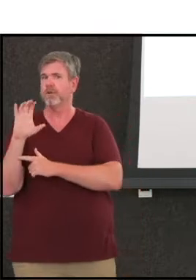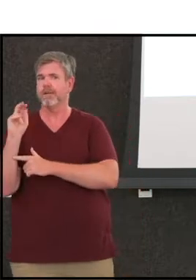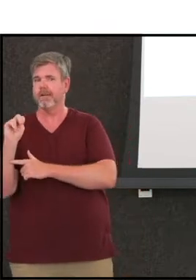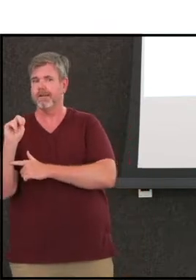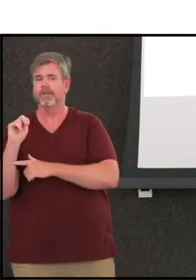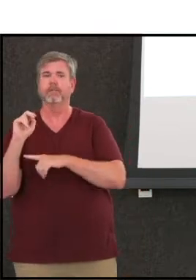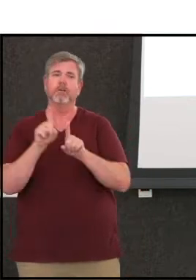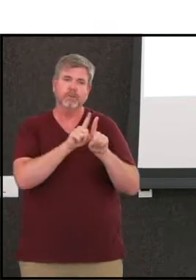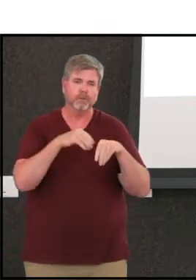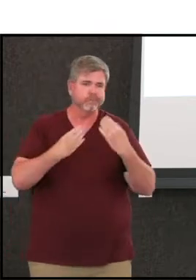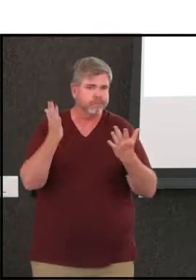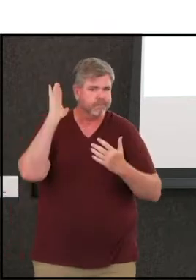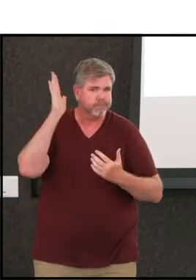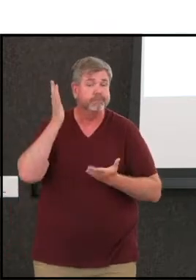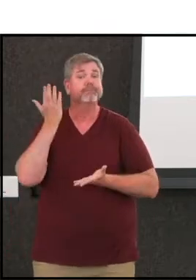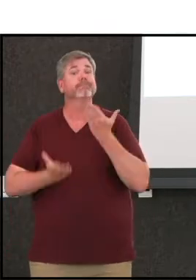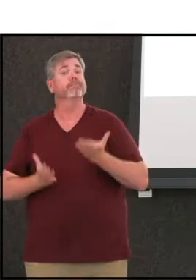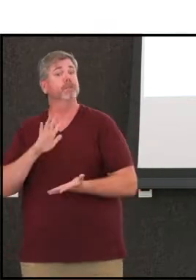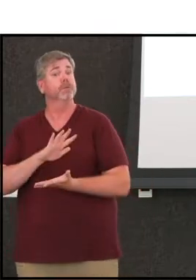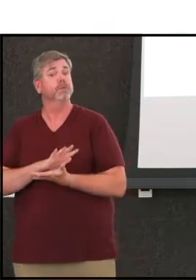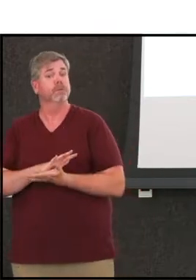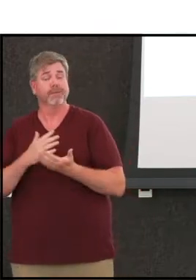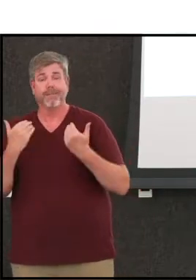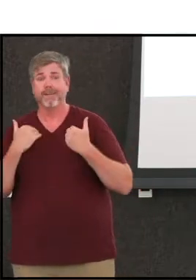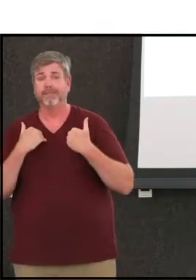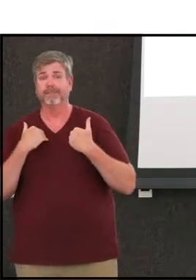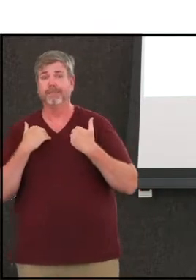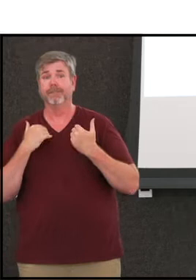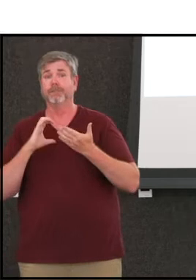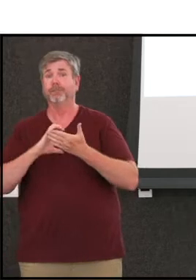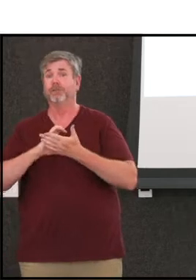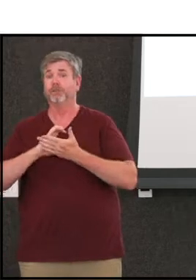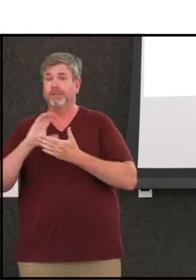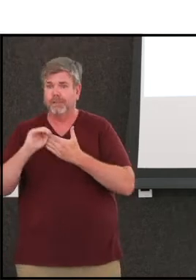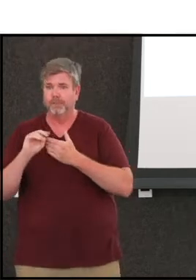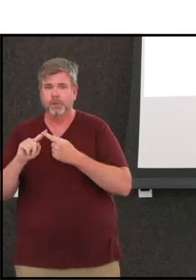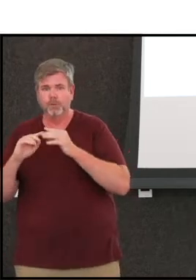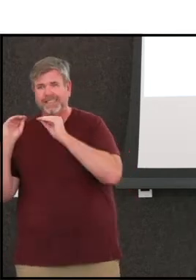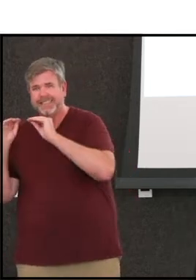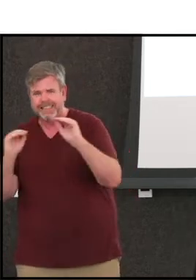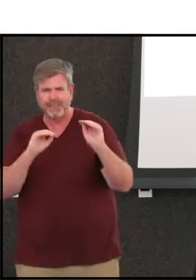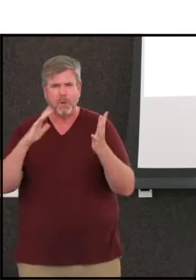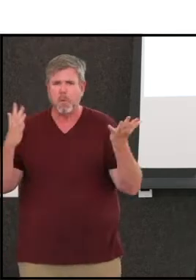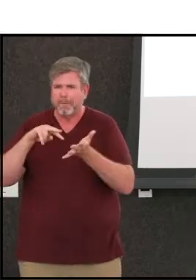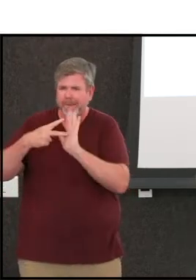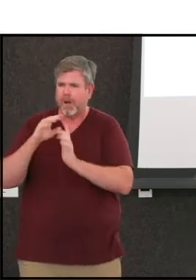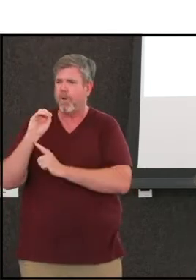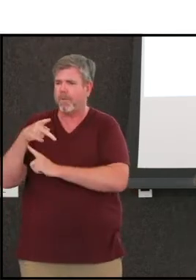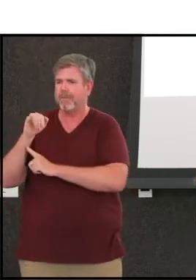to our schools adopt an opiate curriculum that talks about opiates and the dangers of that, and we're in the process of